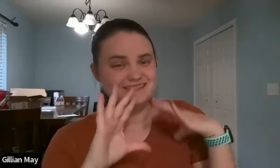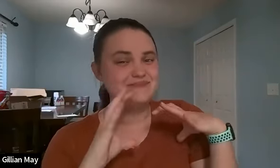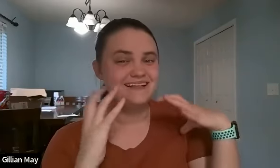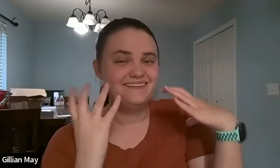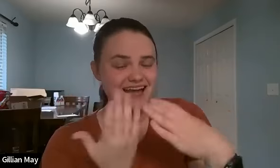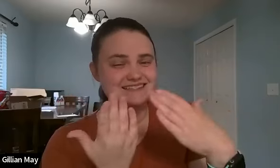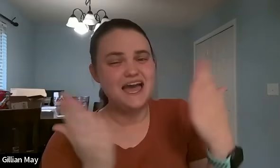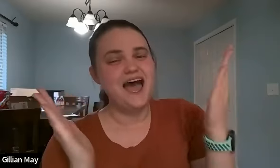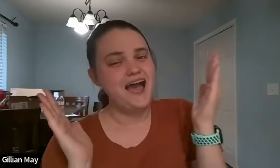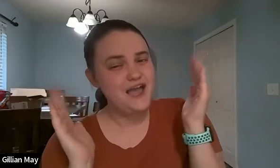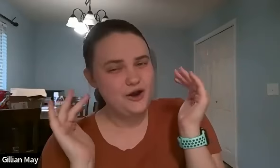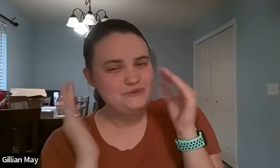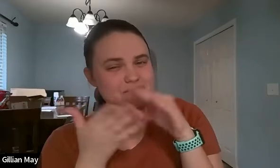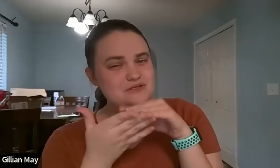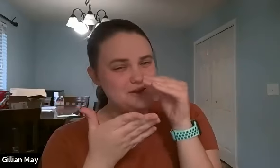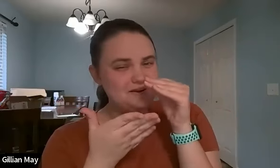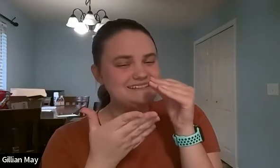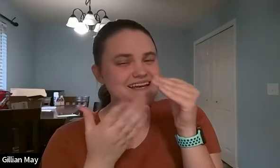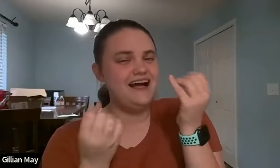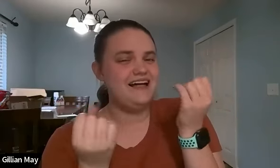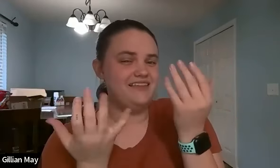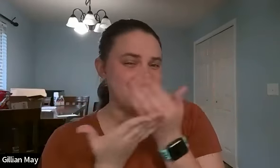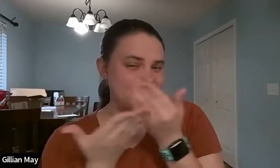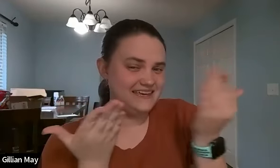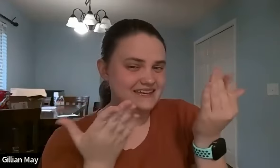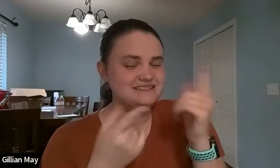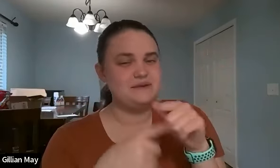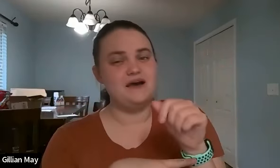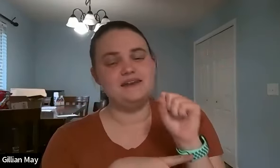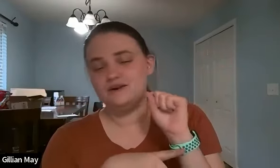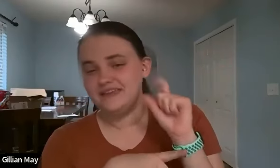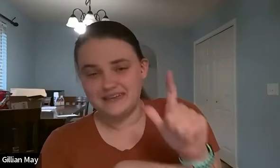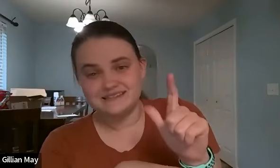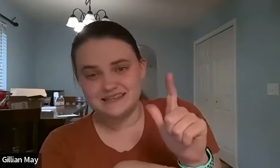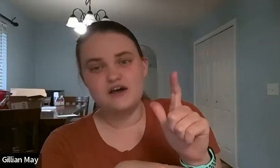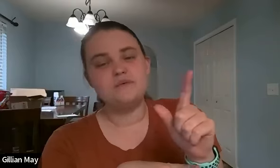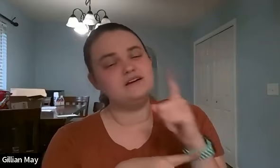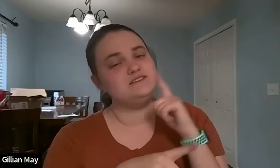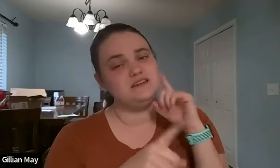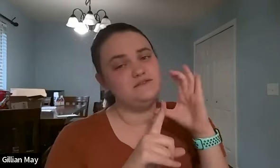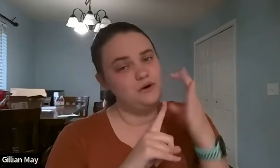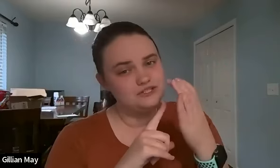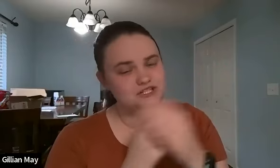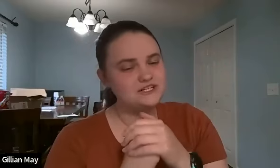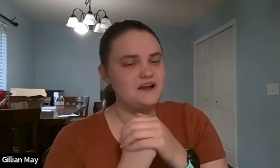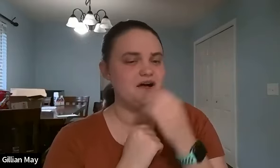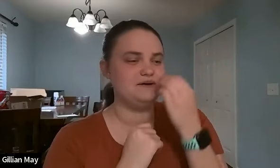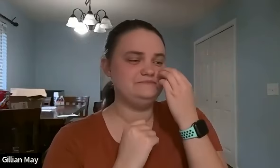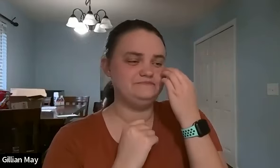my class. I hope you learned a lot of things about not only ASL, but also deaf culture,